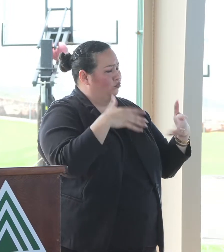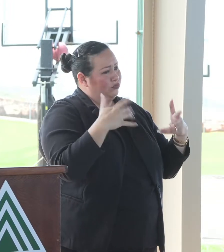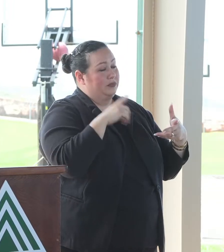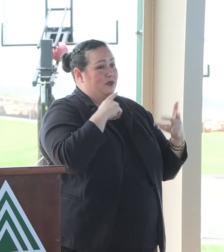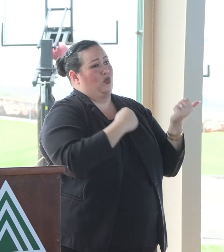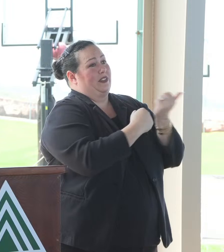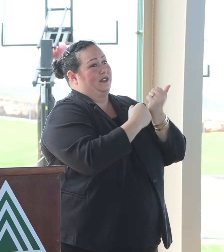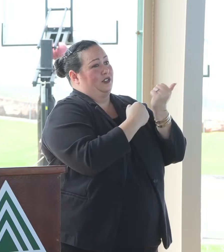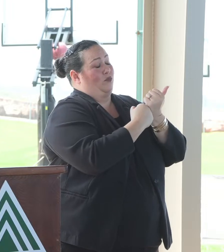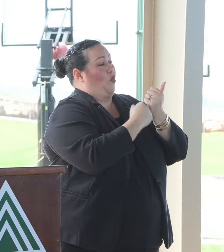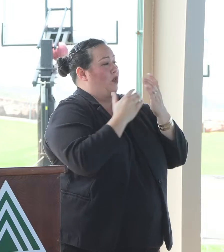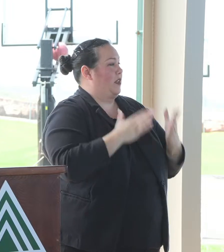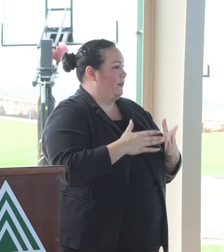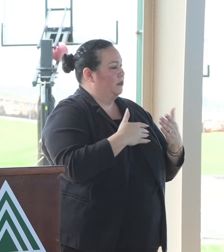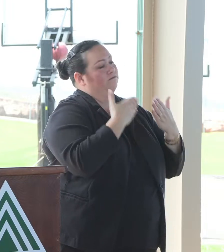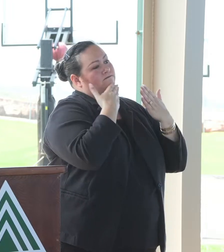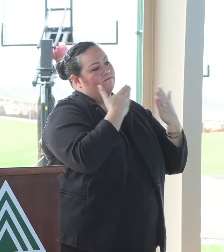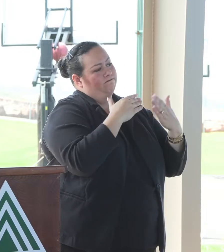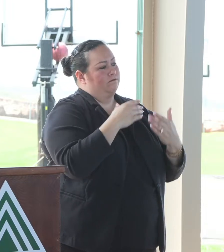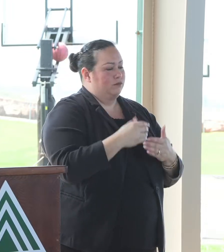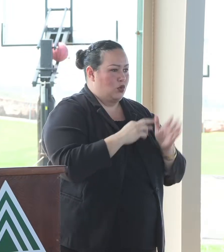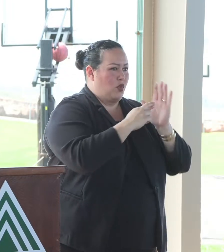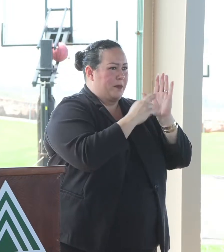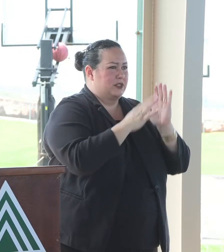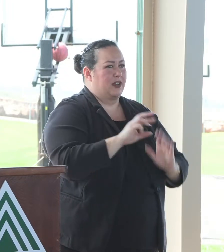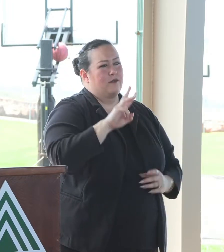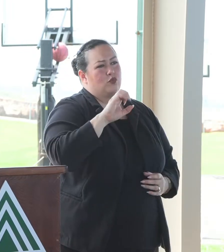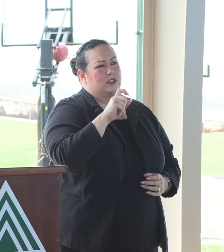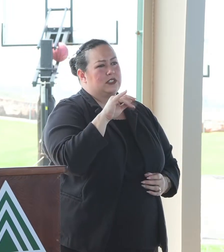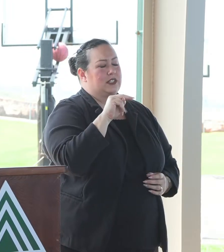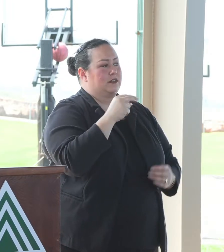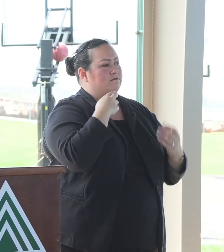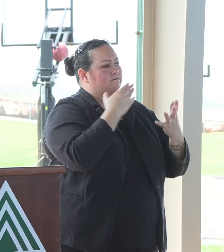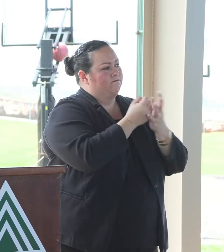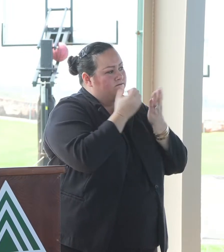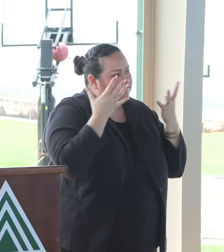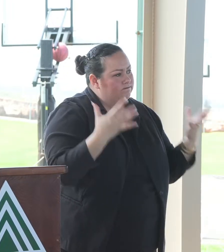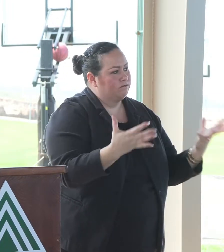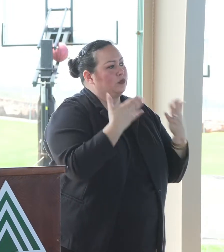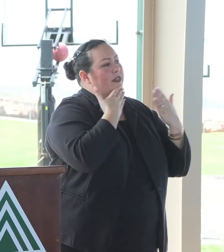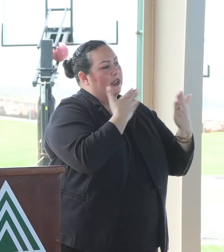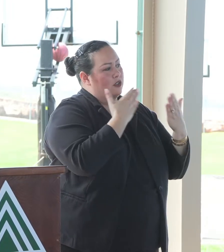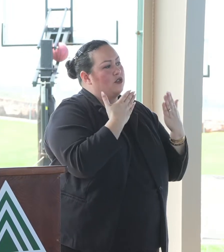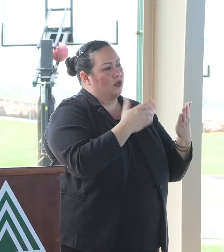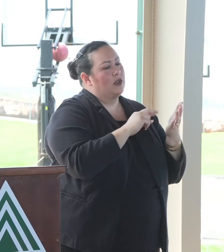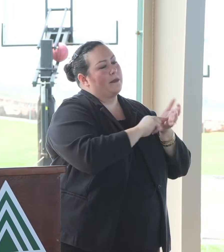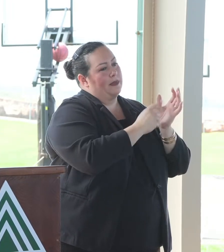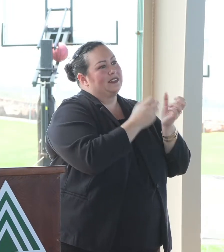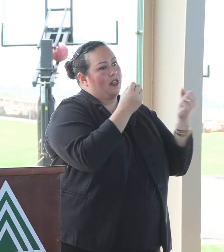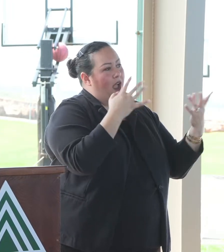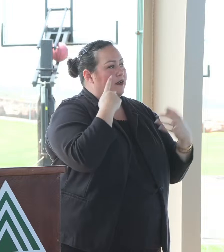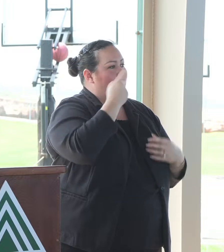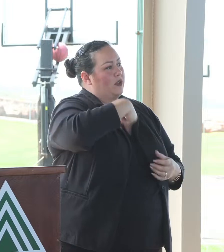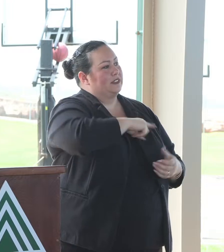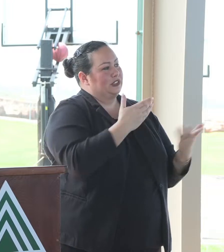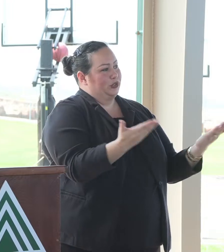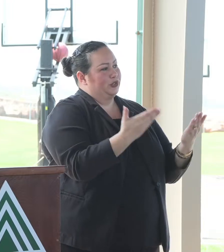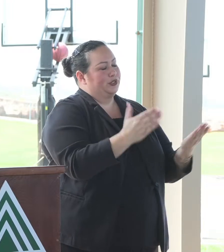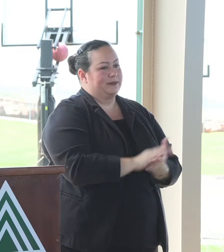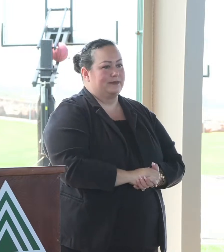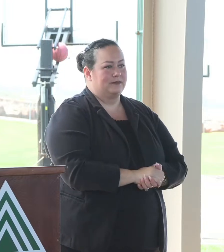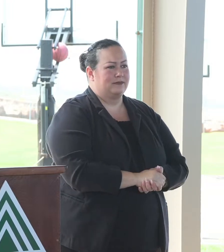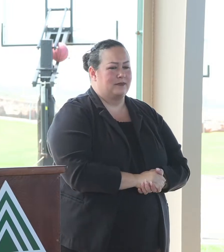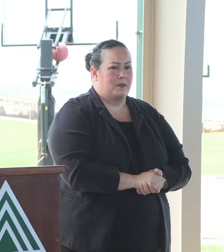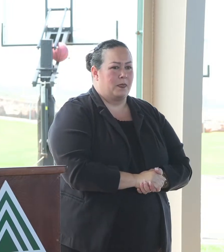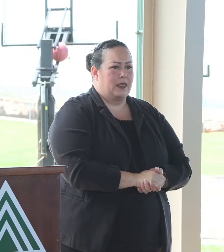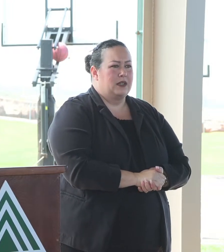you. Thank you for being a leader in education and for leading this district along with your colleagues. It means the world to us that you're here. So as you've